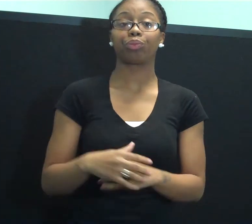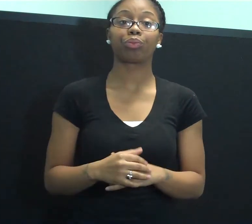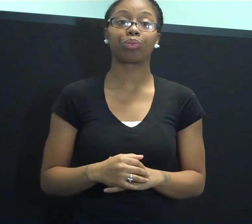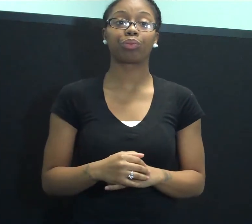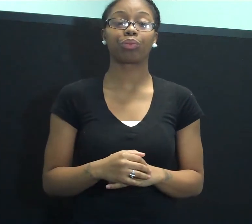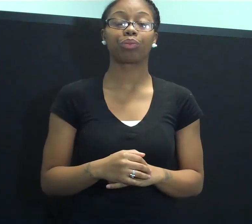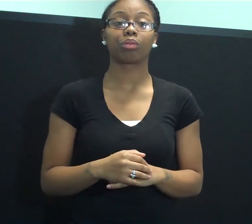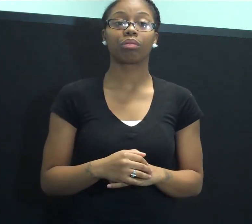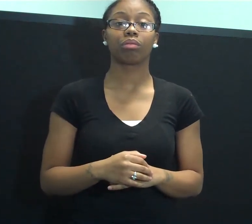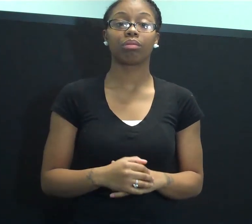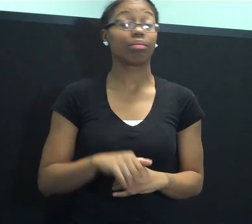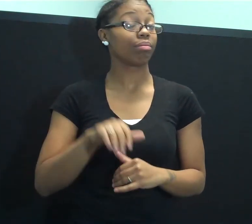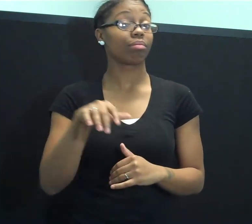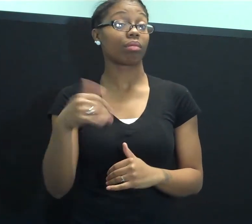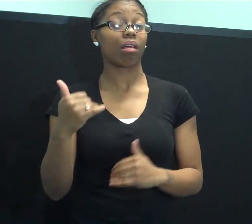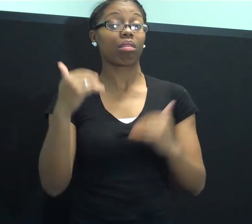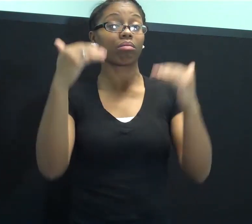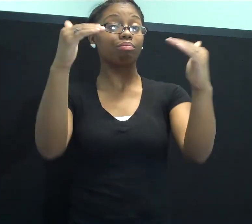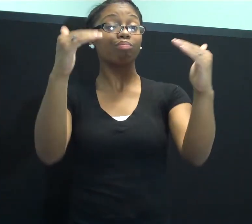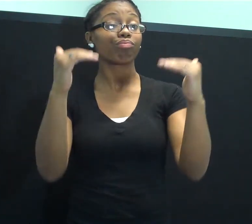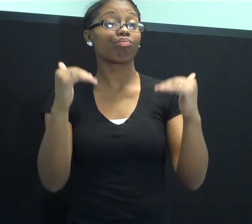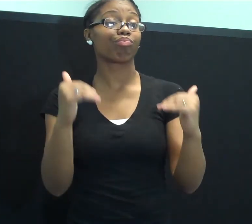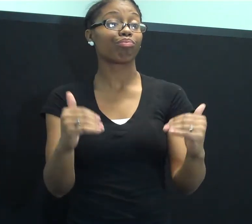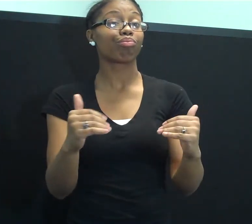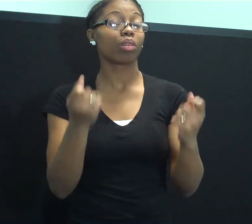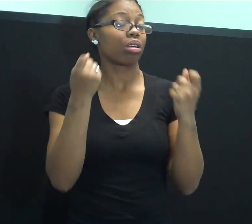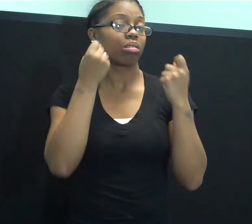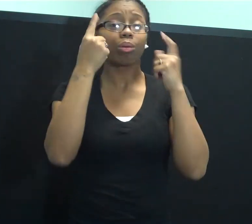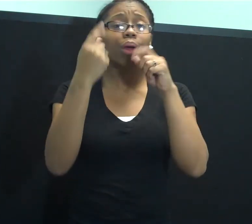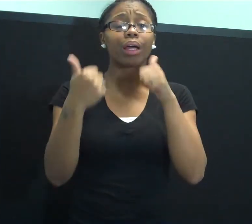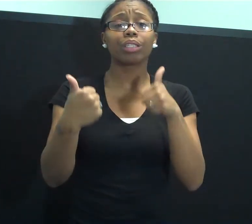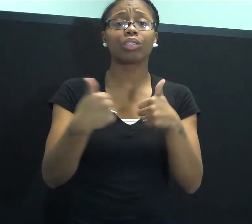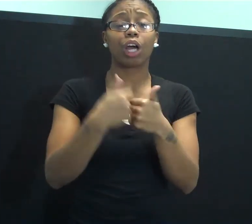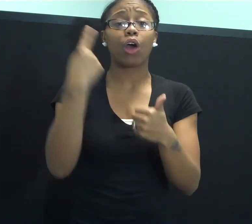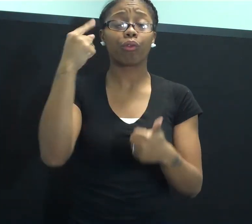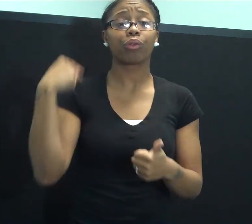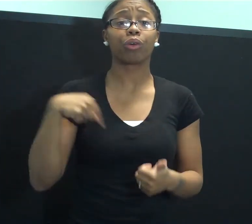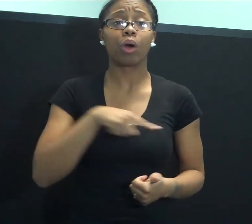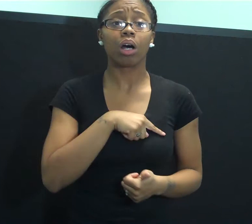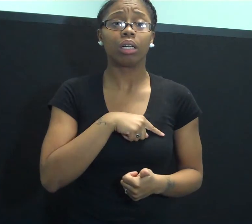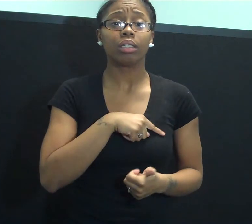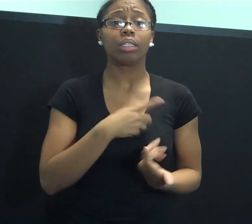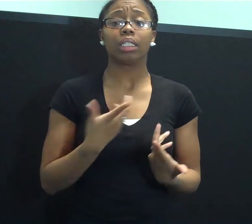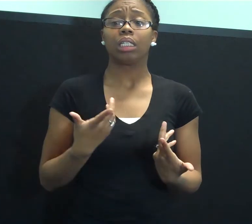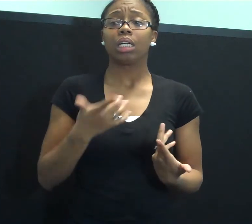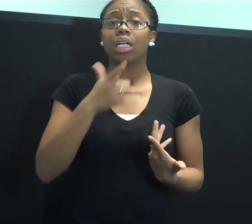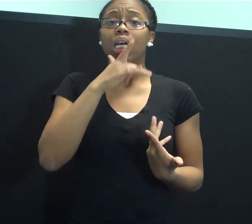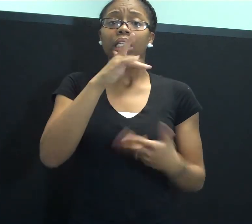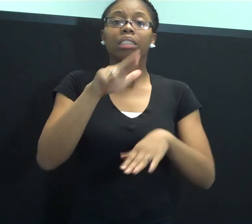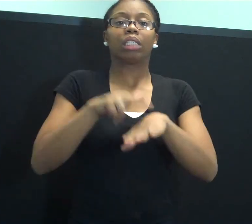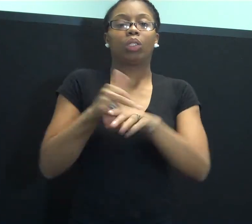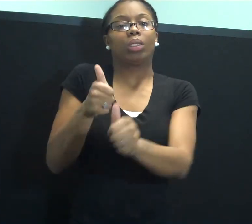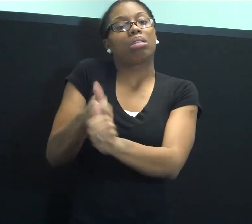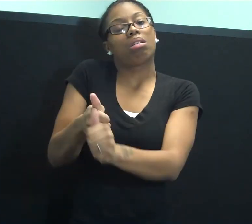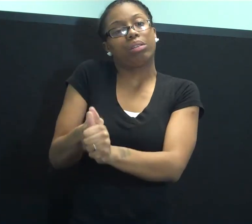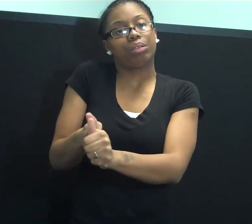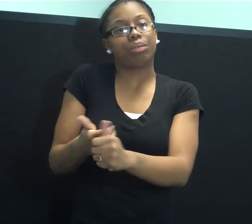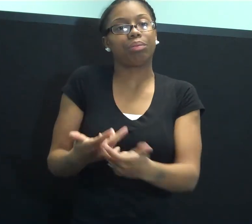Another aspect of Buddhism that will be surprising and challenging to us has to do with the nature of the self.